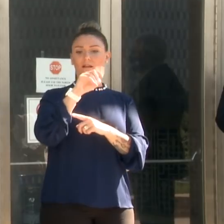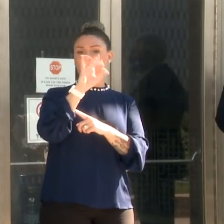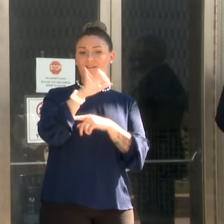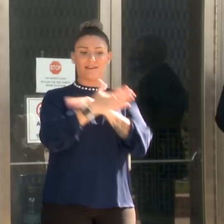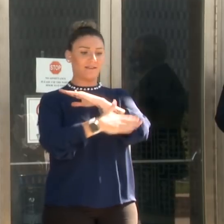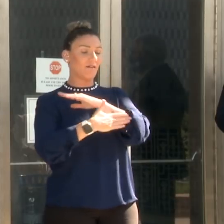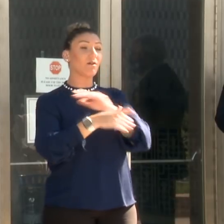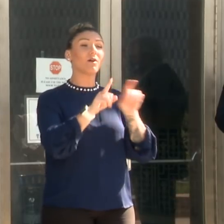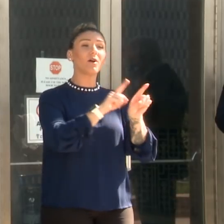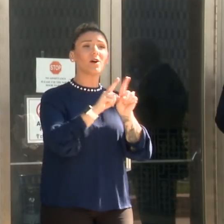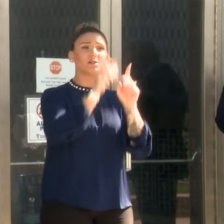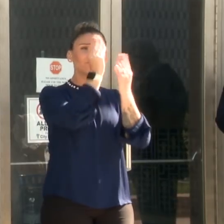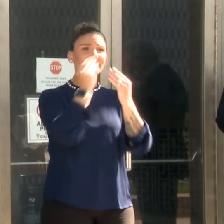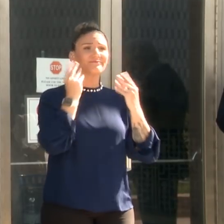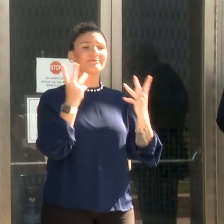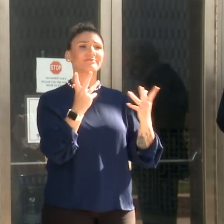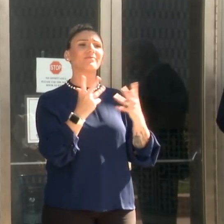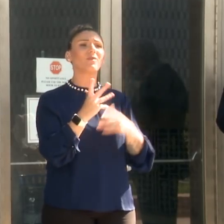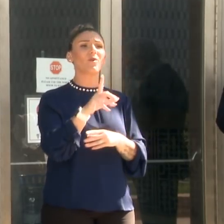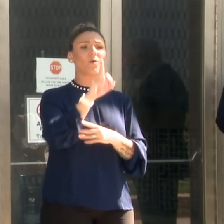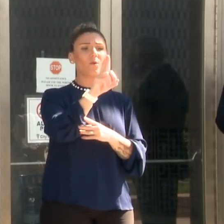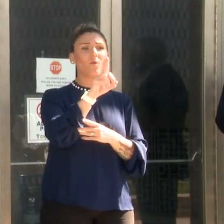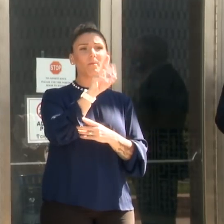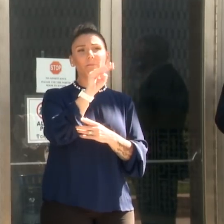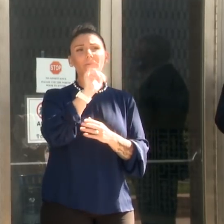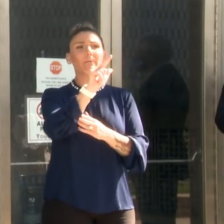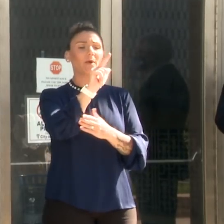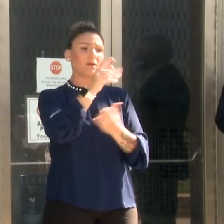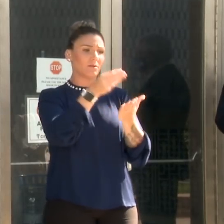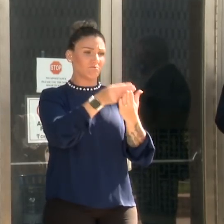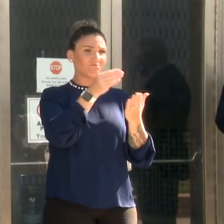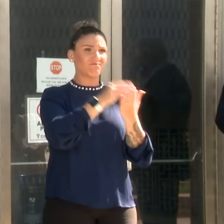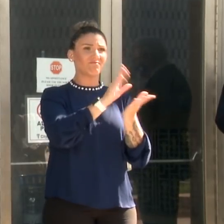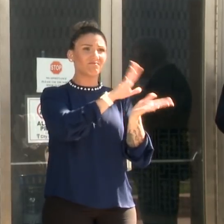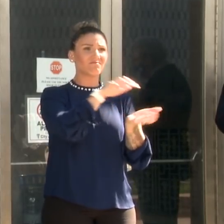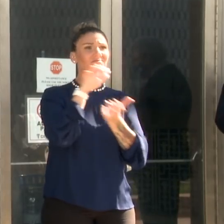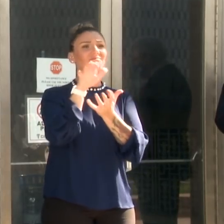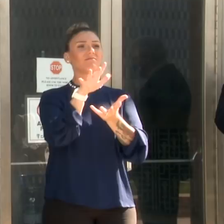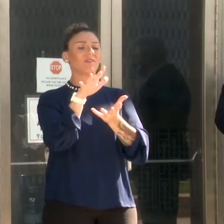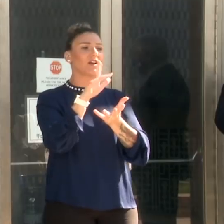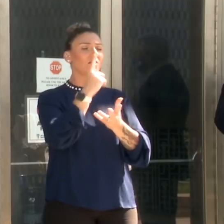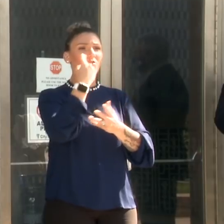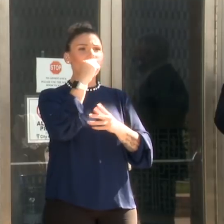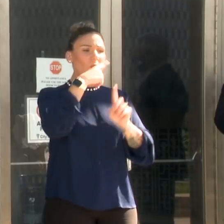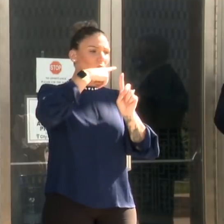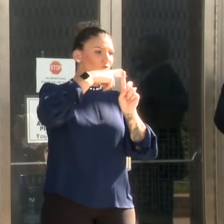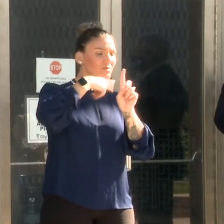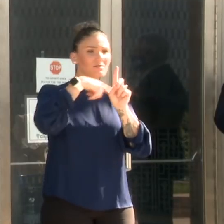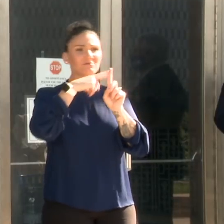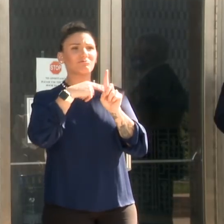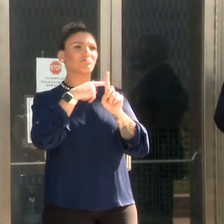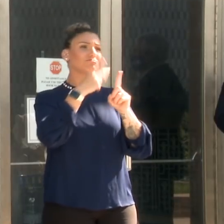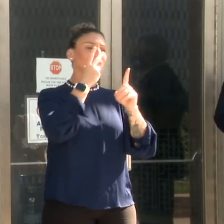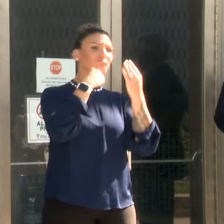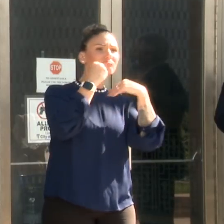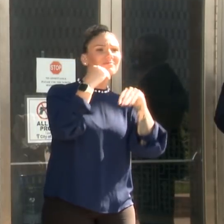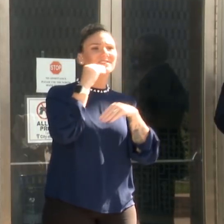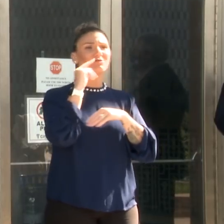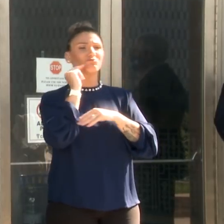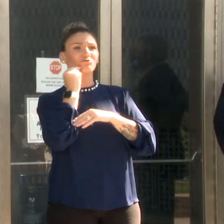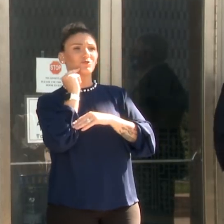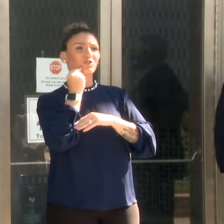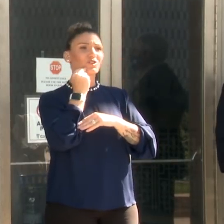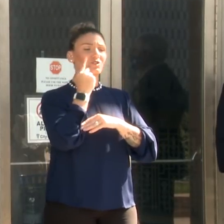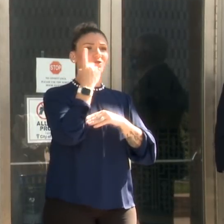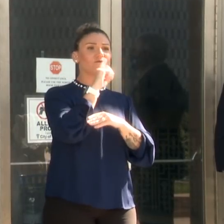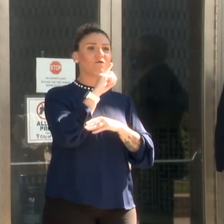would also note that we have a $1 million fund to help support certain emergency rental, utility, and nutrition services in the Clay